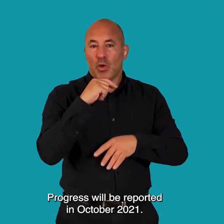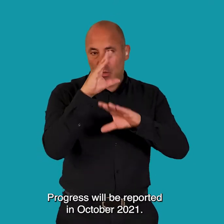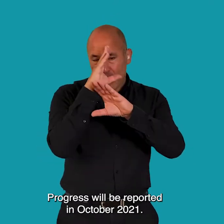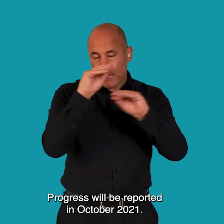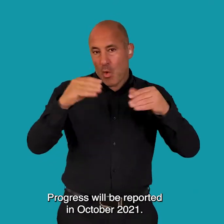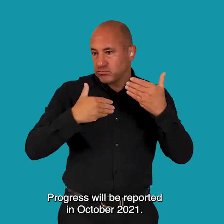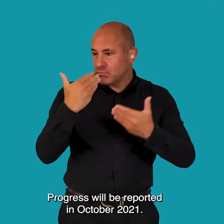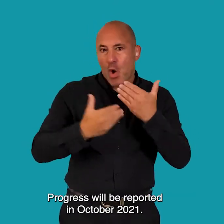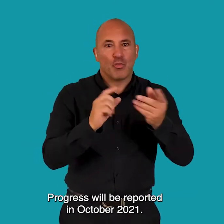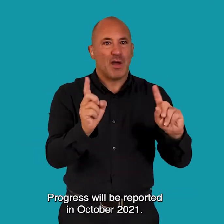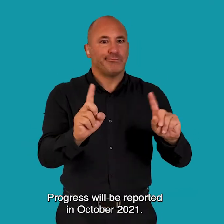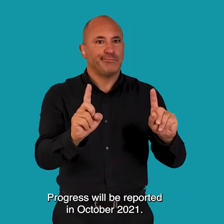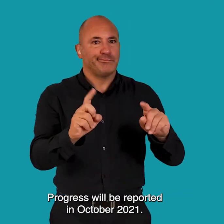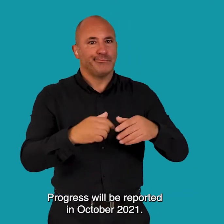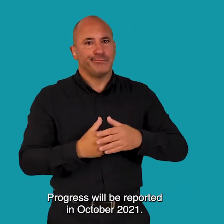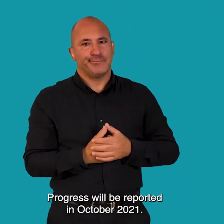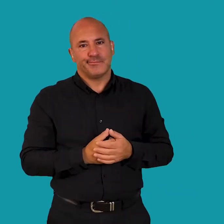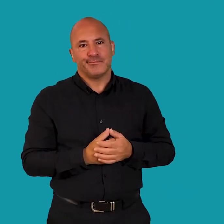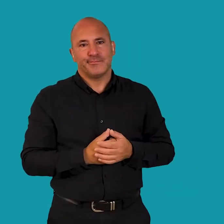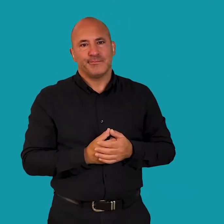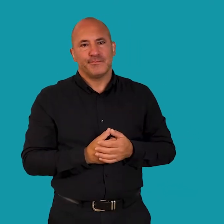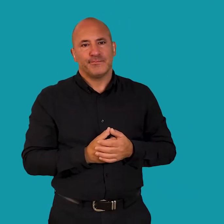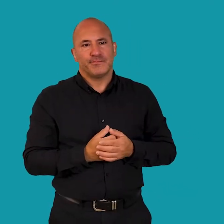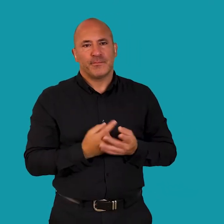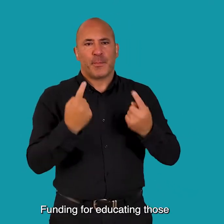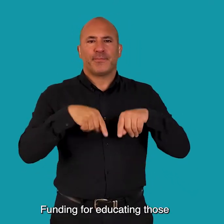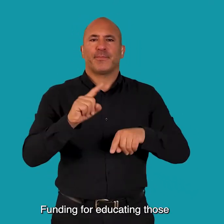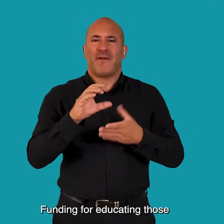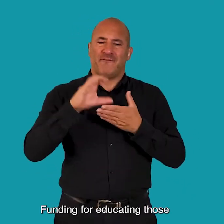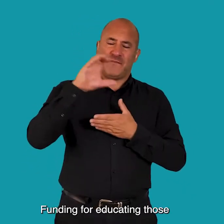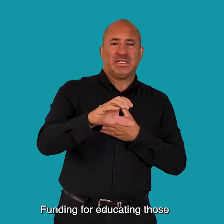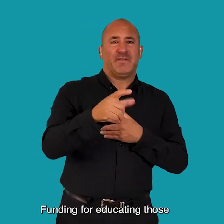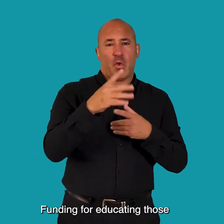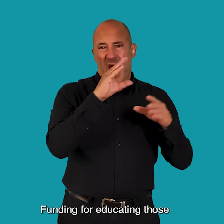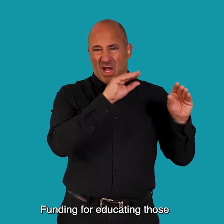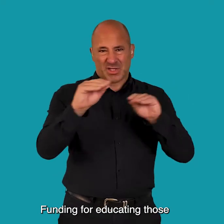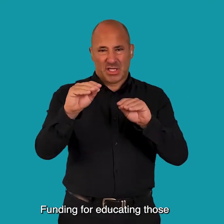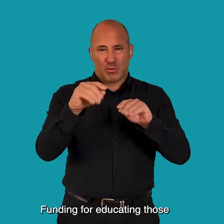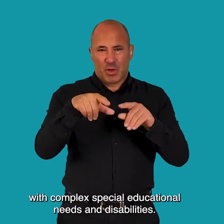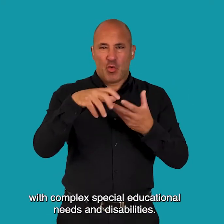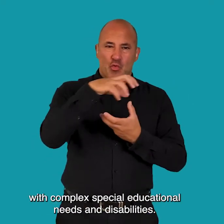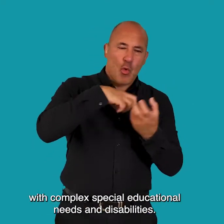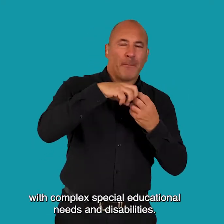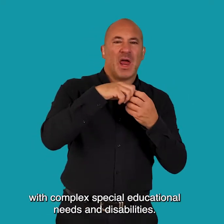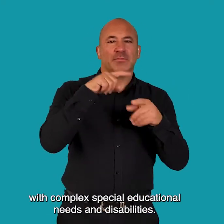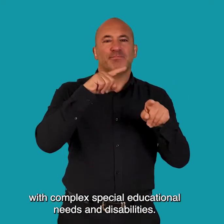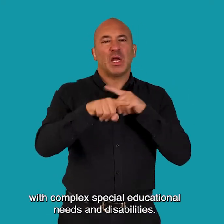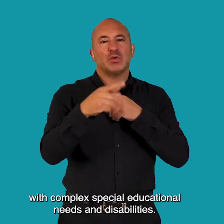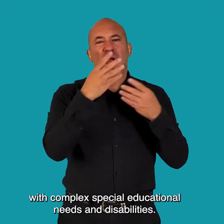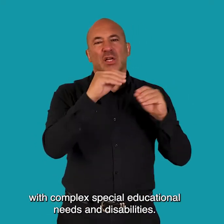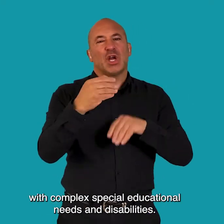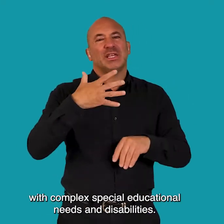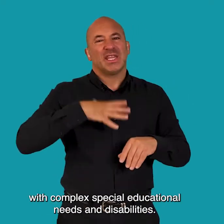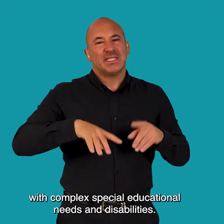October 2021. Funding for educating those with complex special educational needs